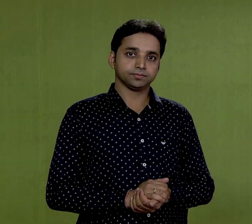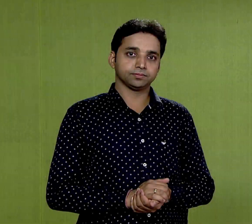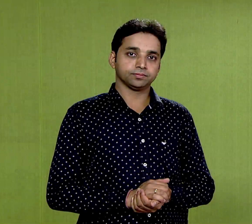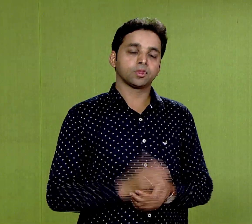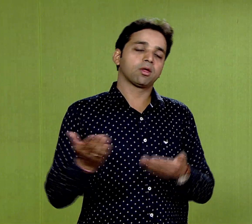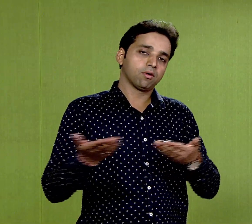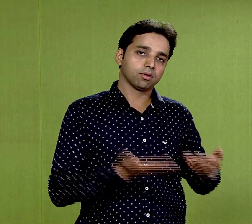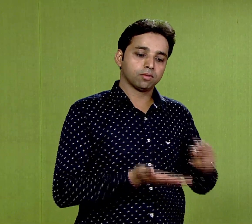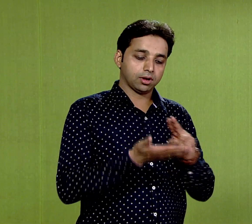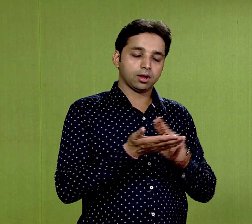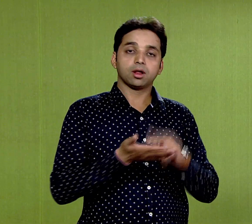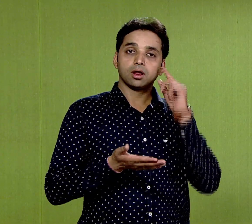Welcome to NIOS.